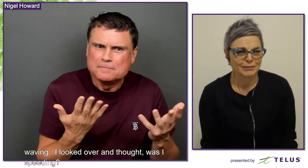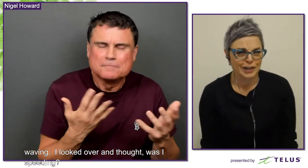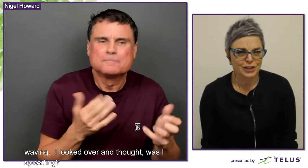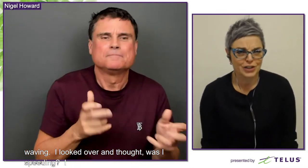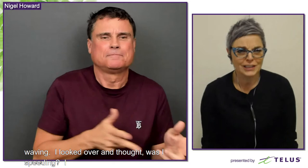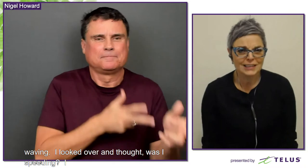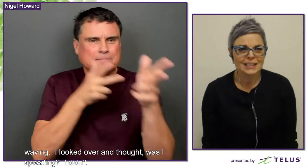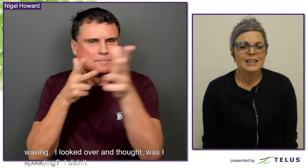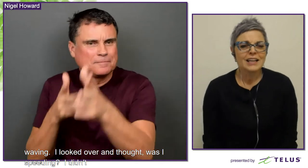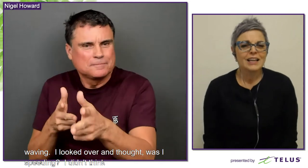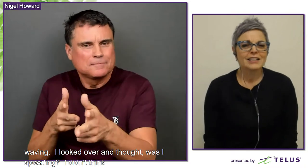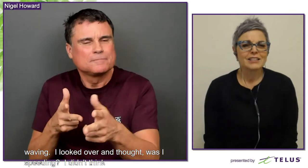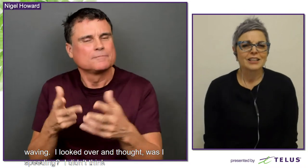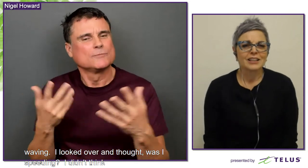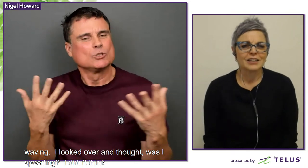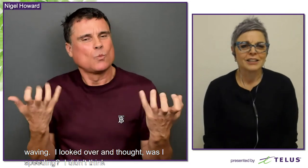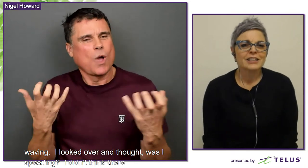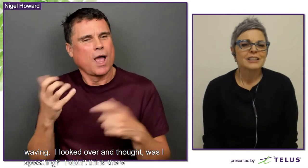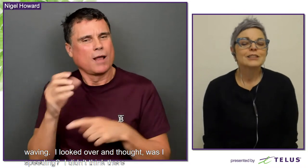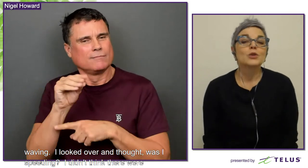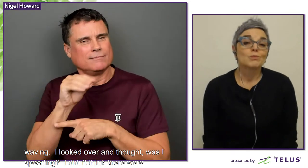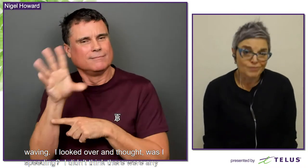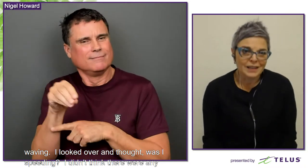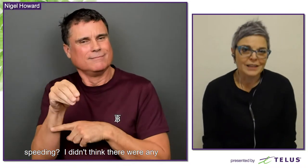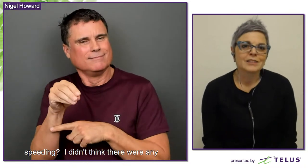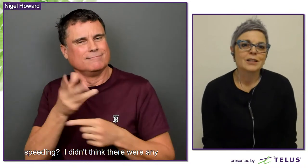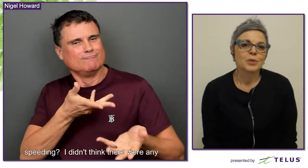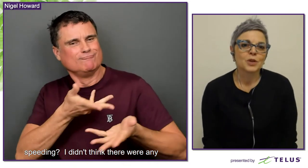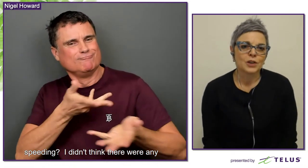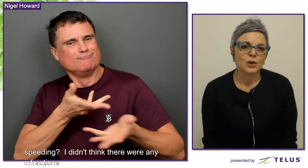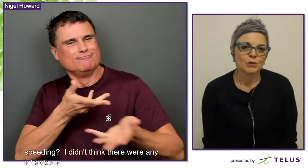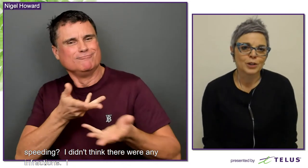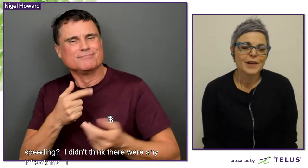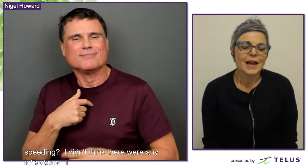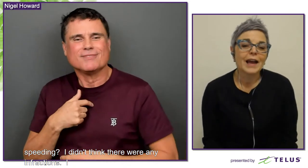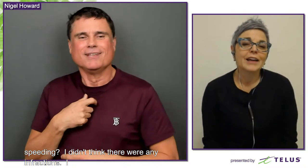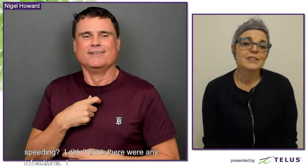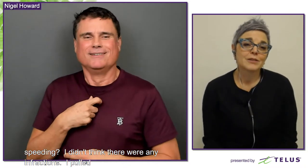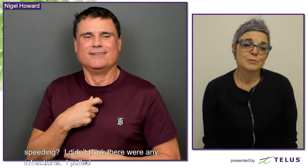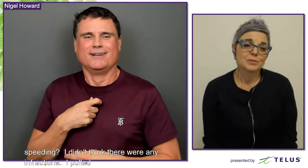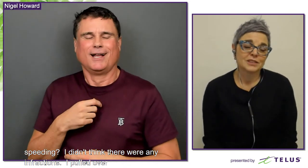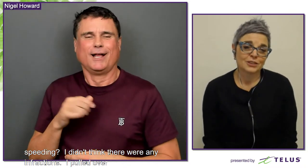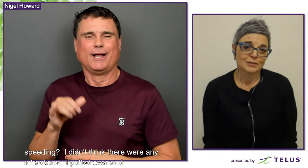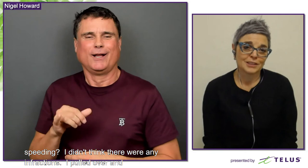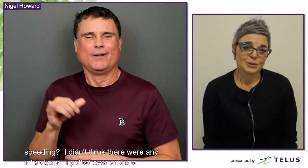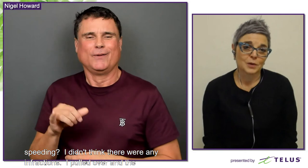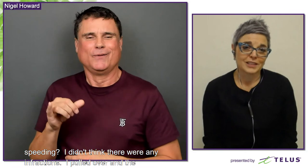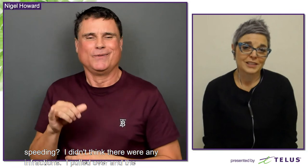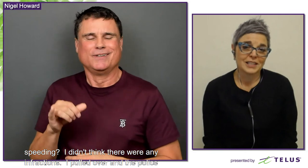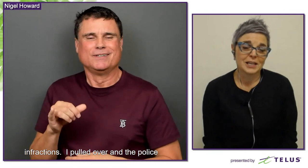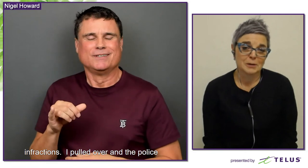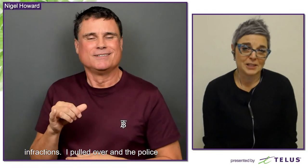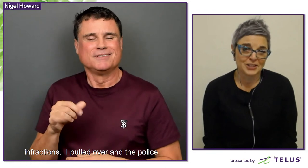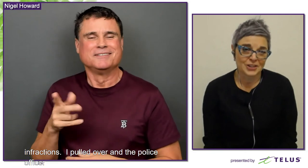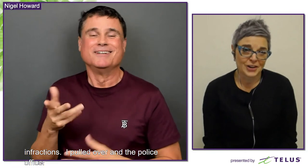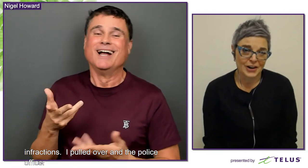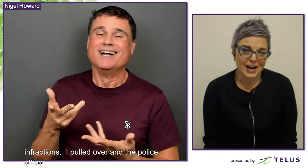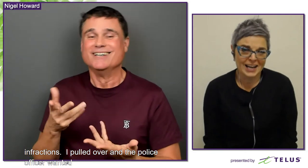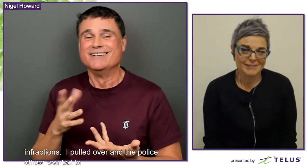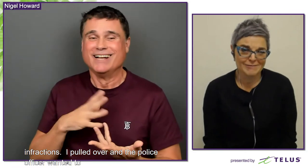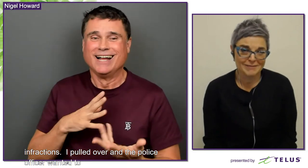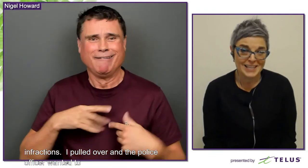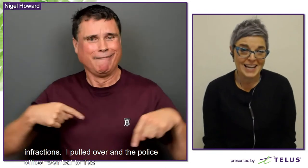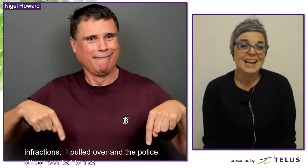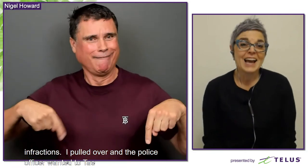traffic infractions. And so I ended up pulling over, And the police officer wanted to take a